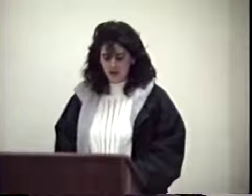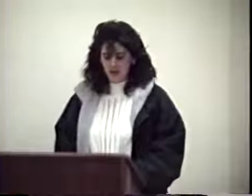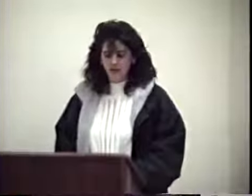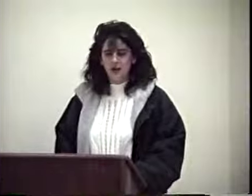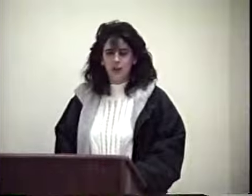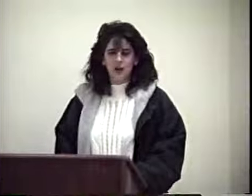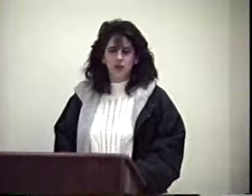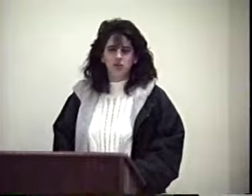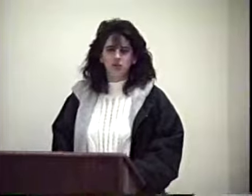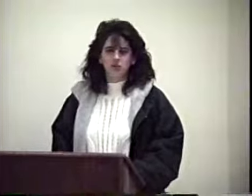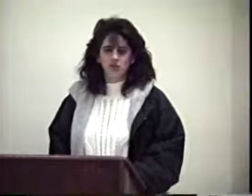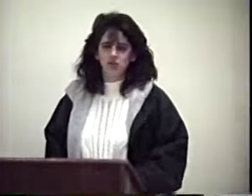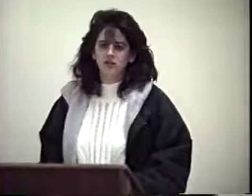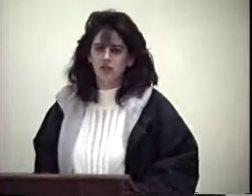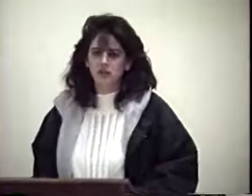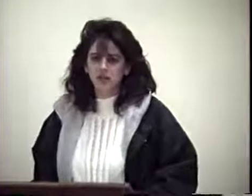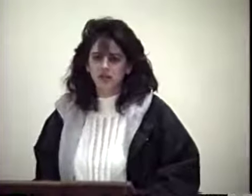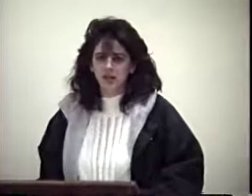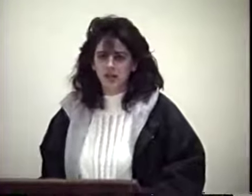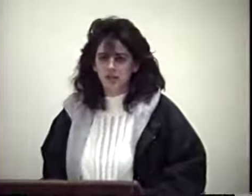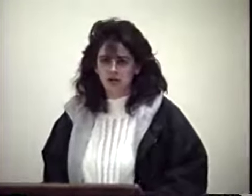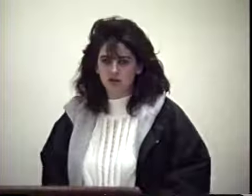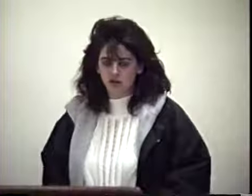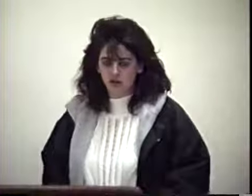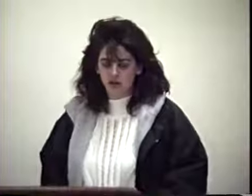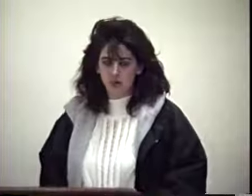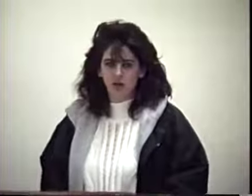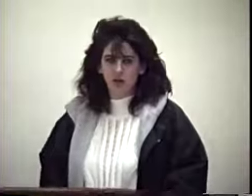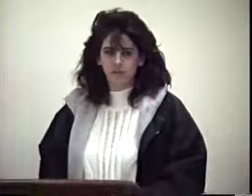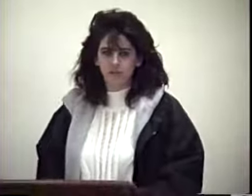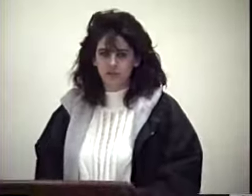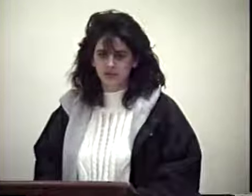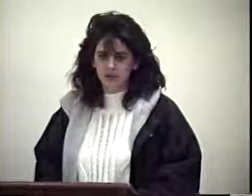and I am a college student here at CWC. I'm majoring in pre-law and business law,